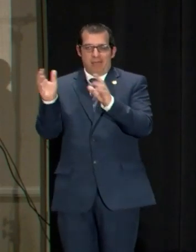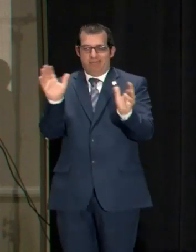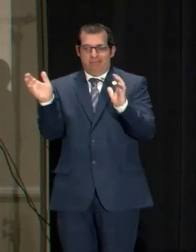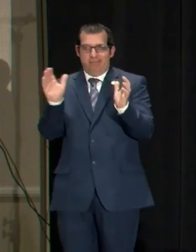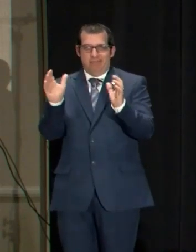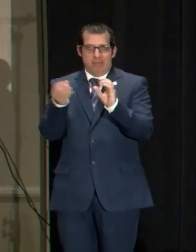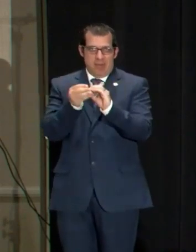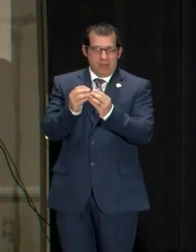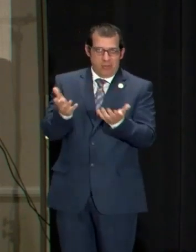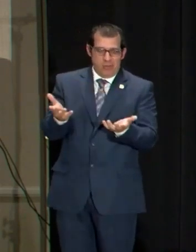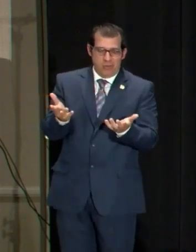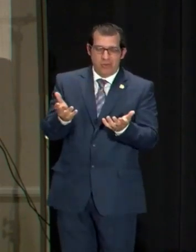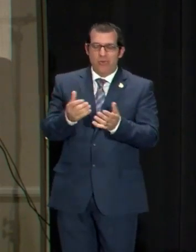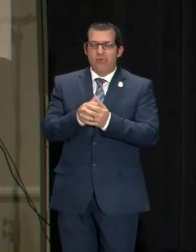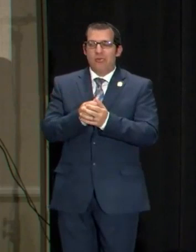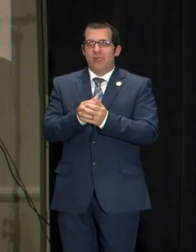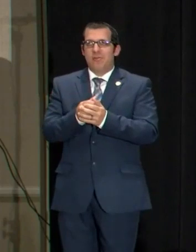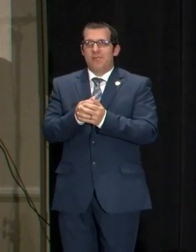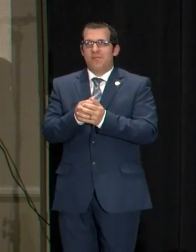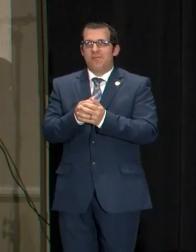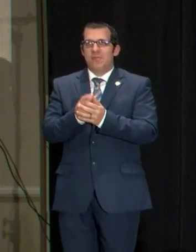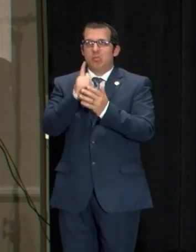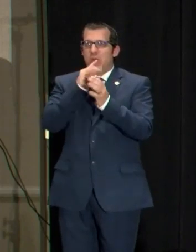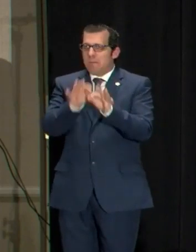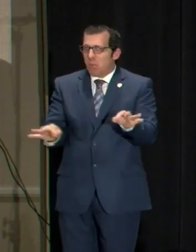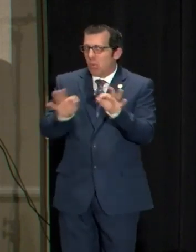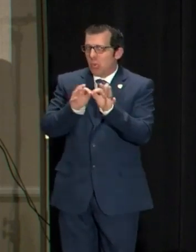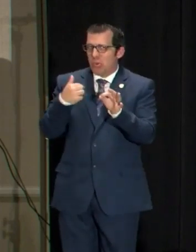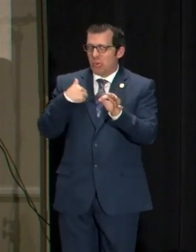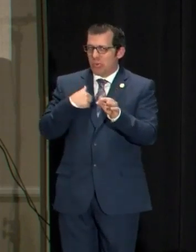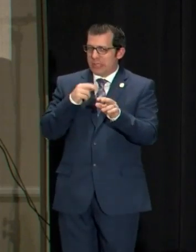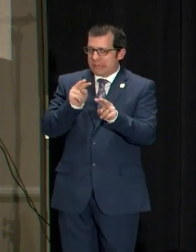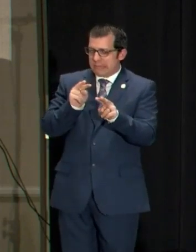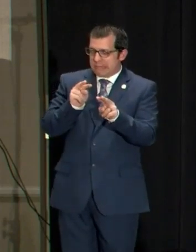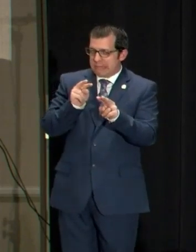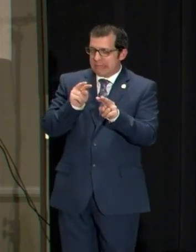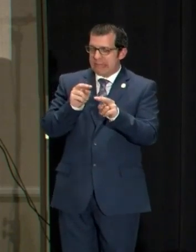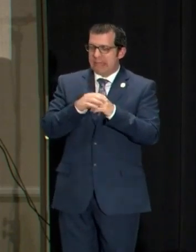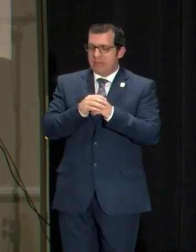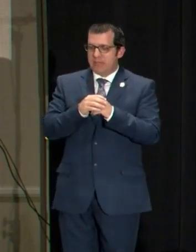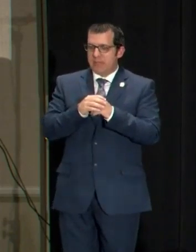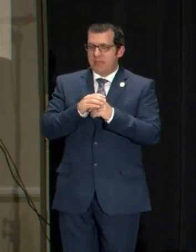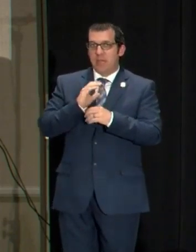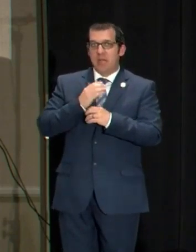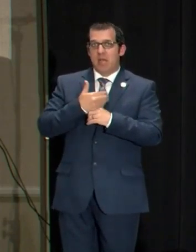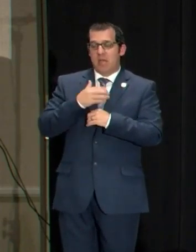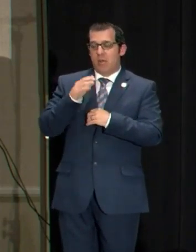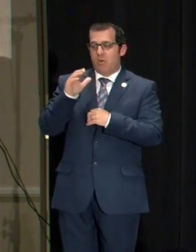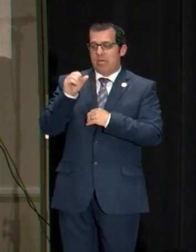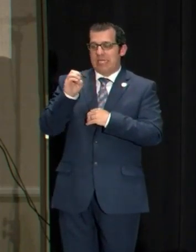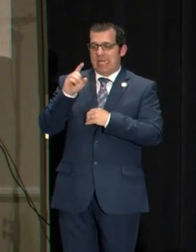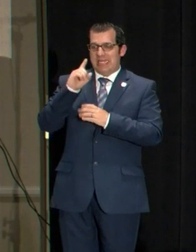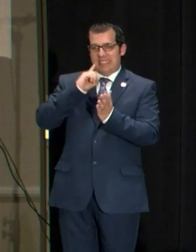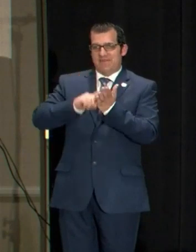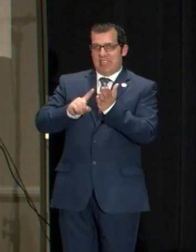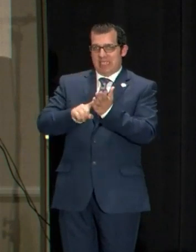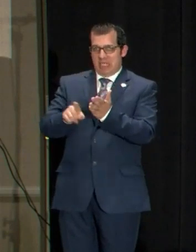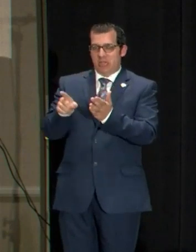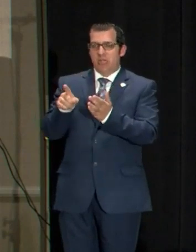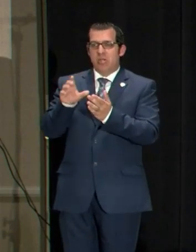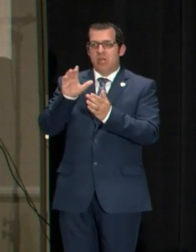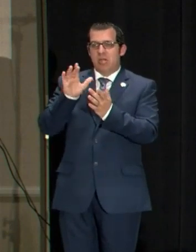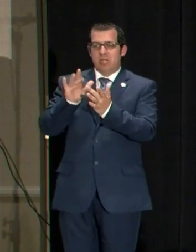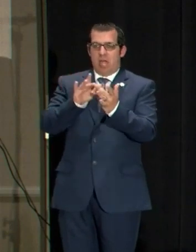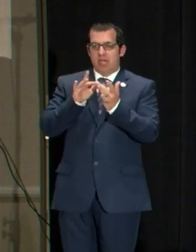quite a bit. And so it's important we pay attention to it. Our case investigation, contact